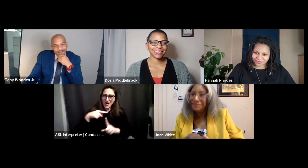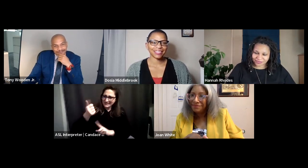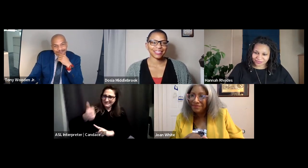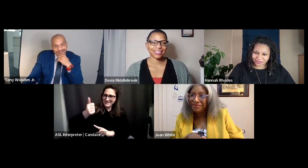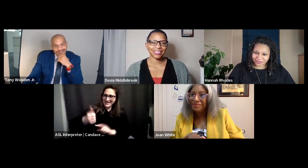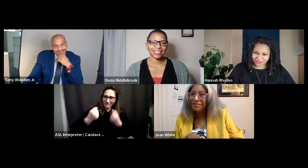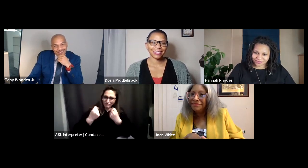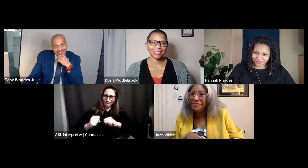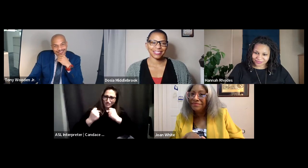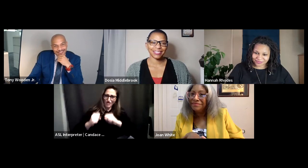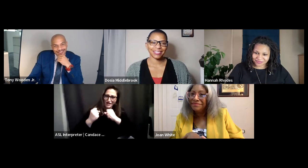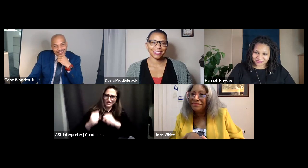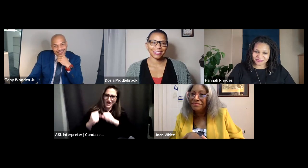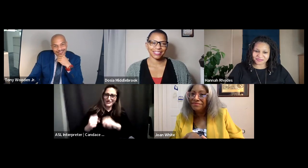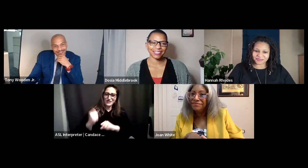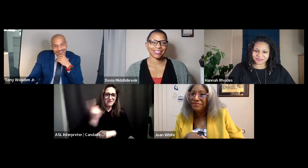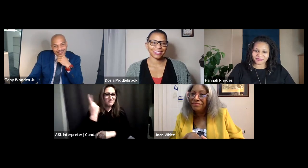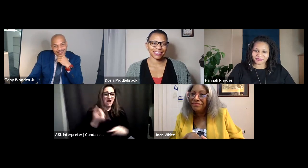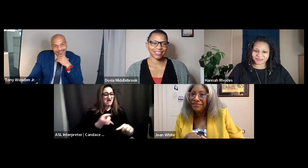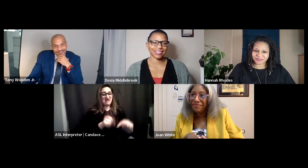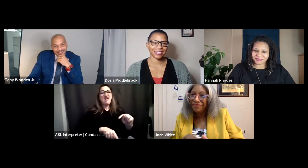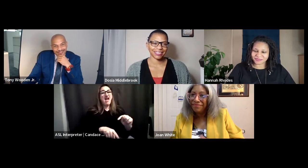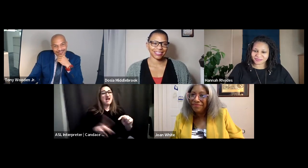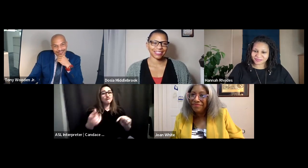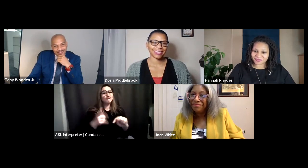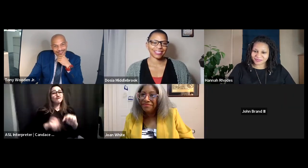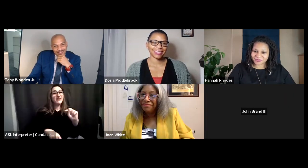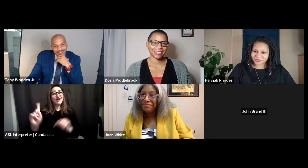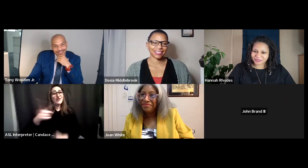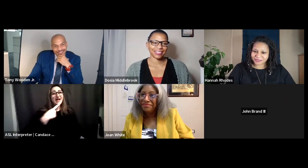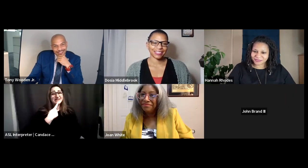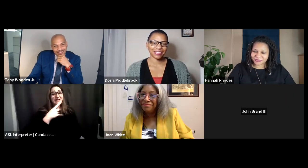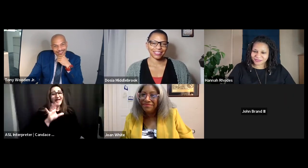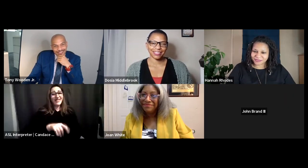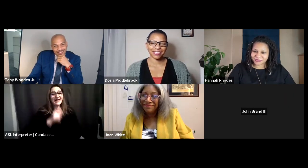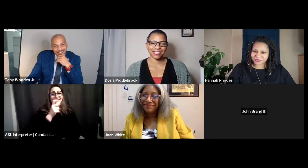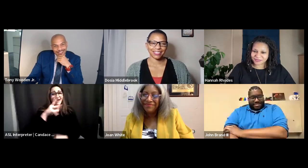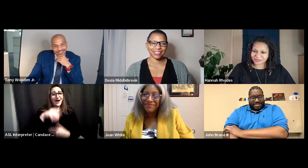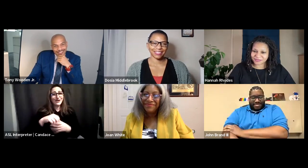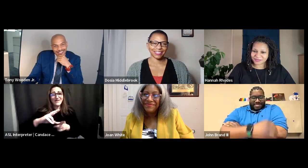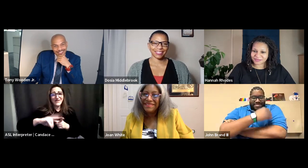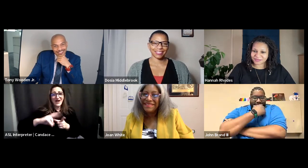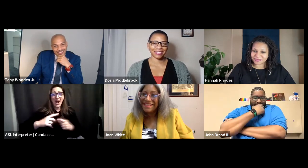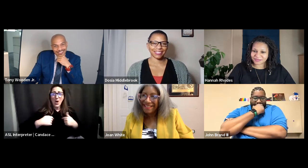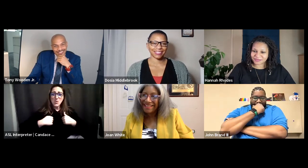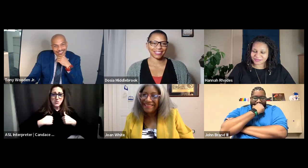effort. Can't is not in your vocabulary. And I am so proud and